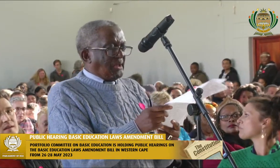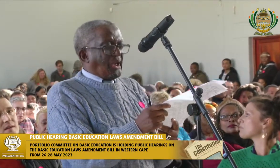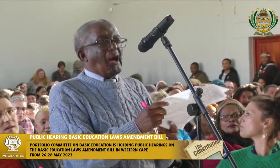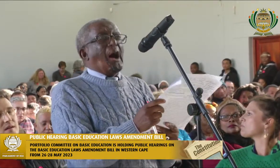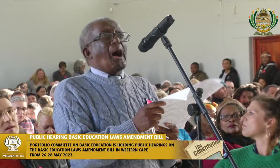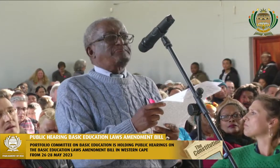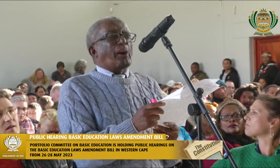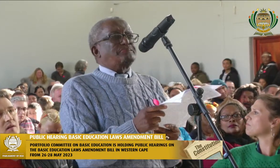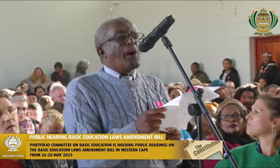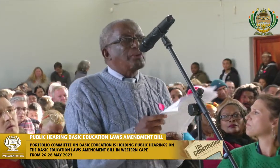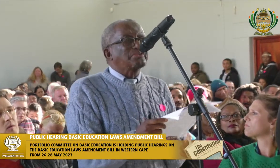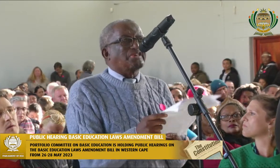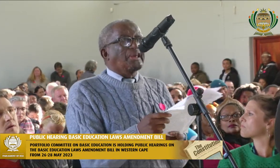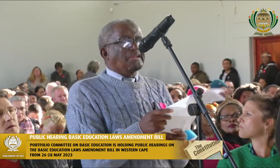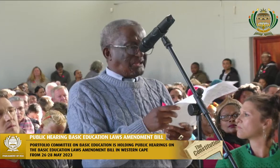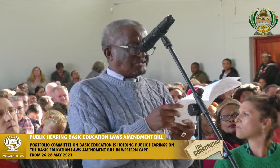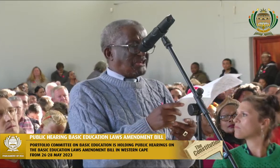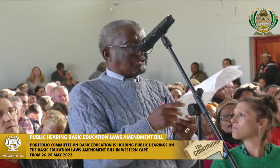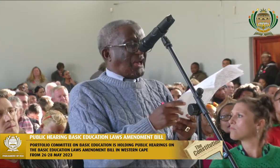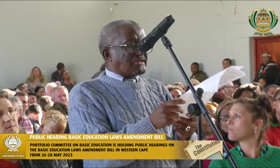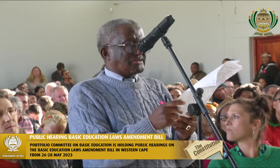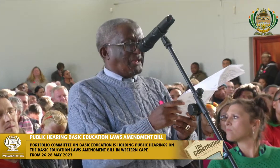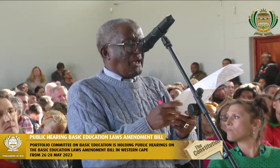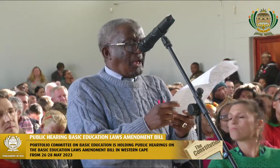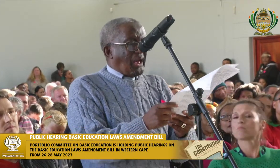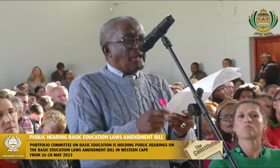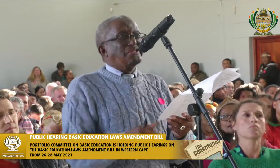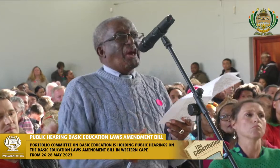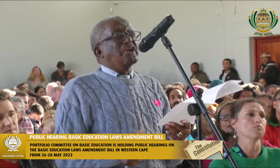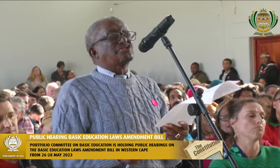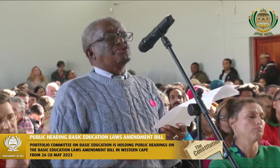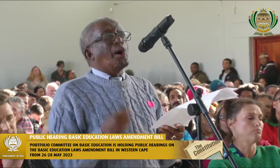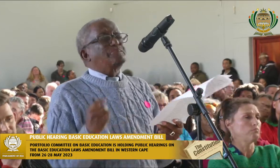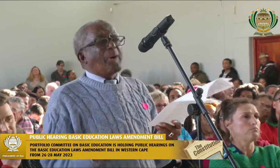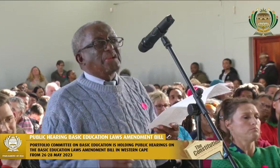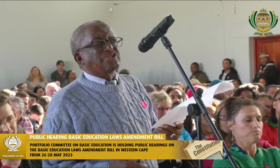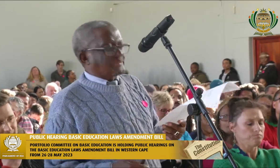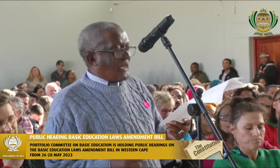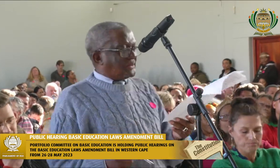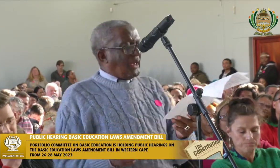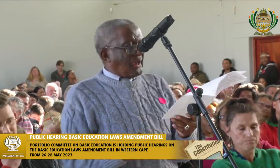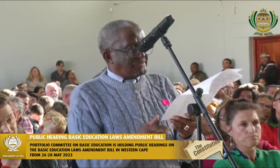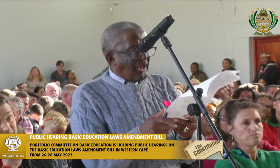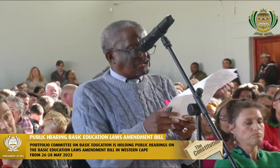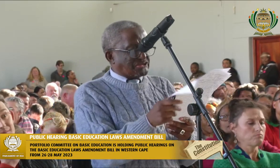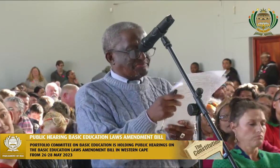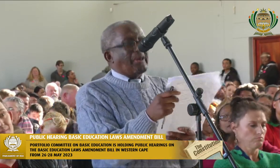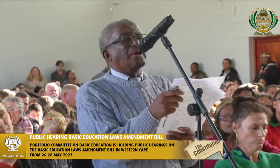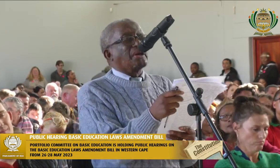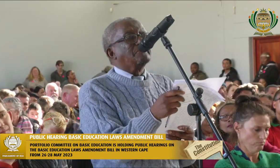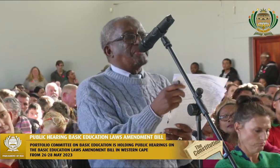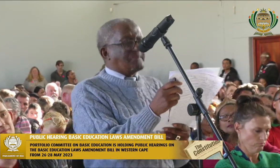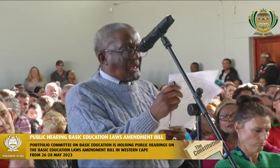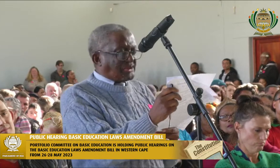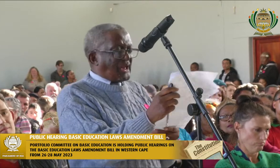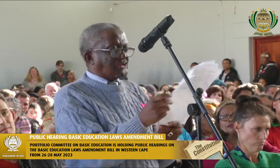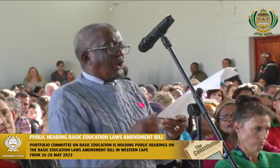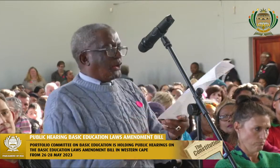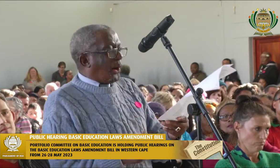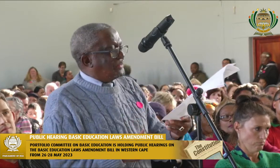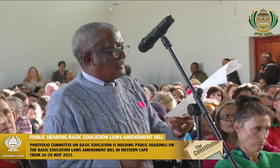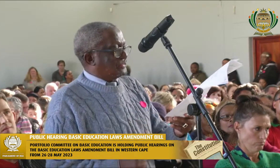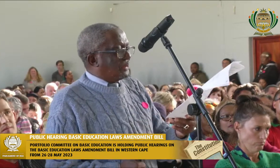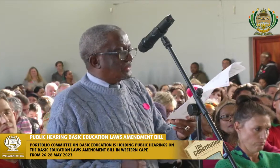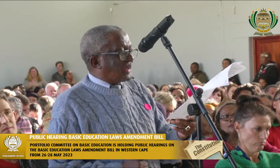Children are proposing the teachers, and there is no punishment that is being